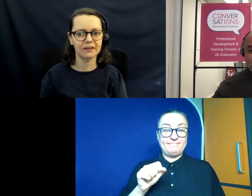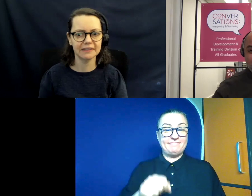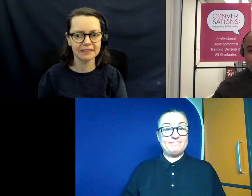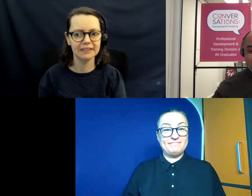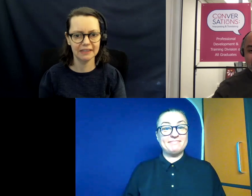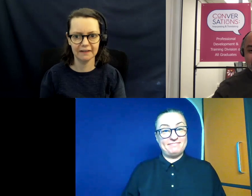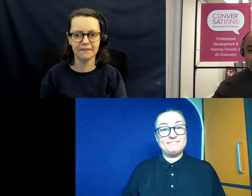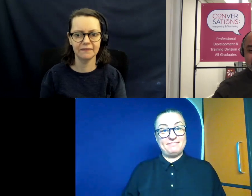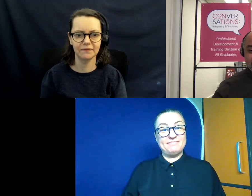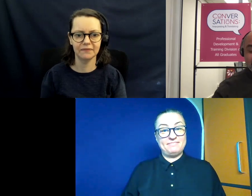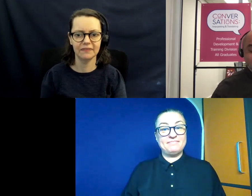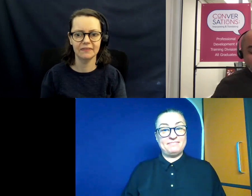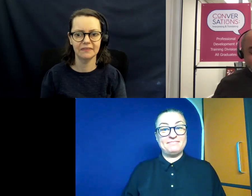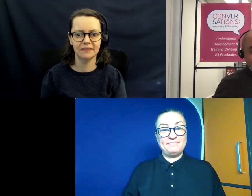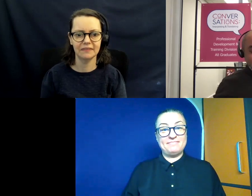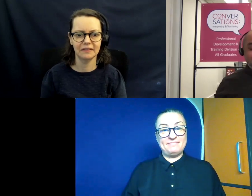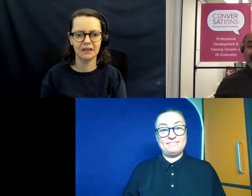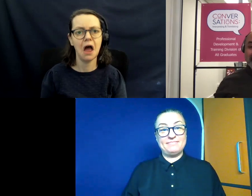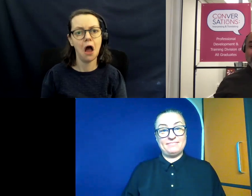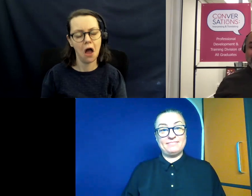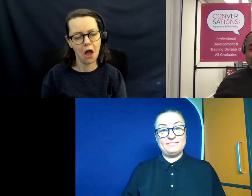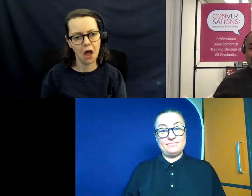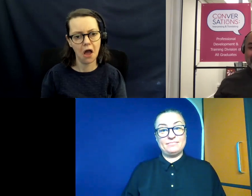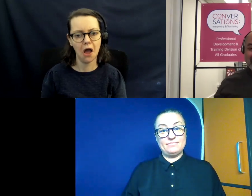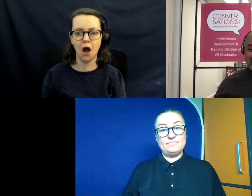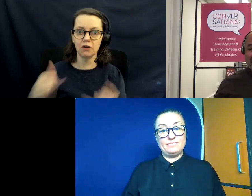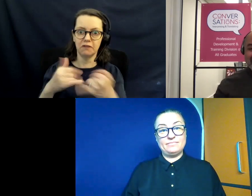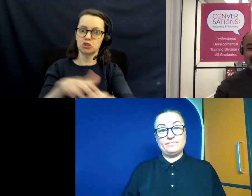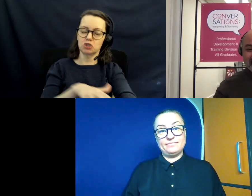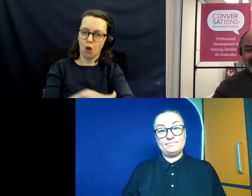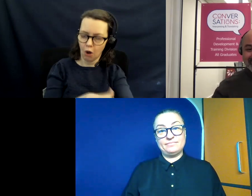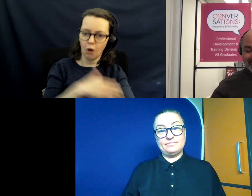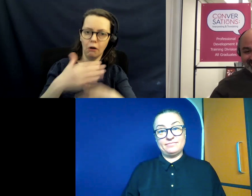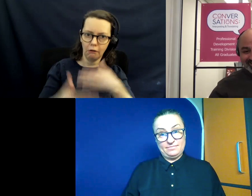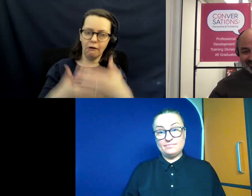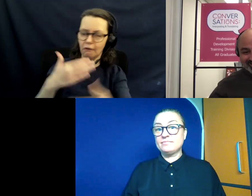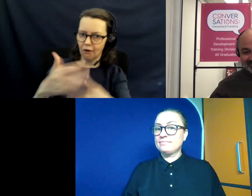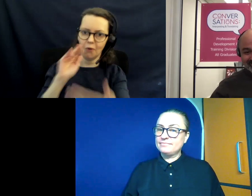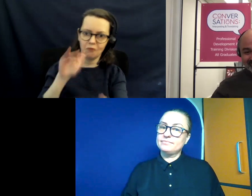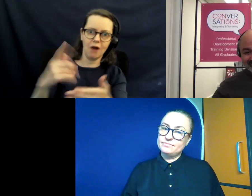That's right, yeah. Well, it's a slow process, but I think we're getting there.